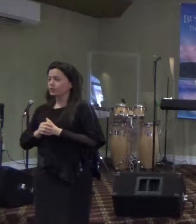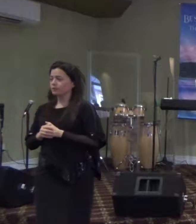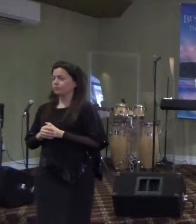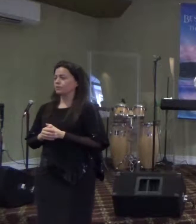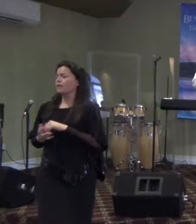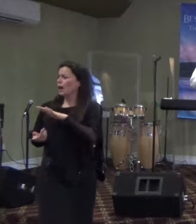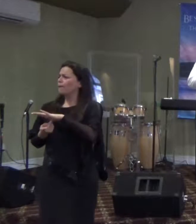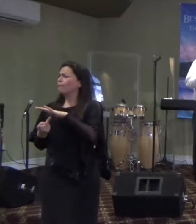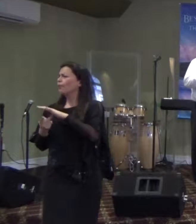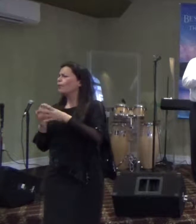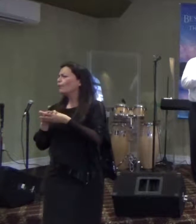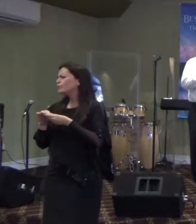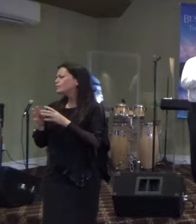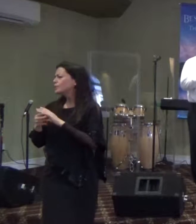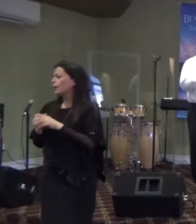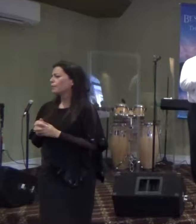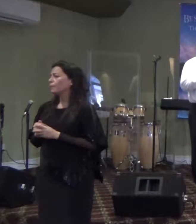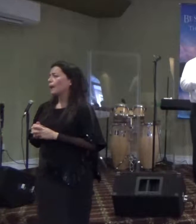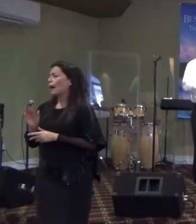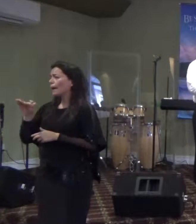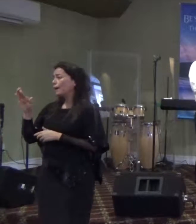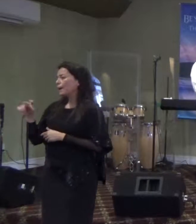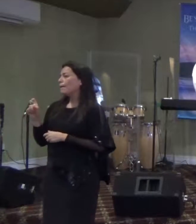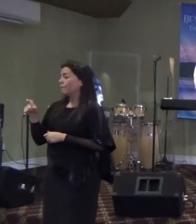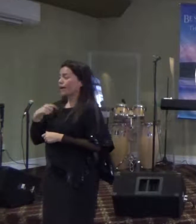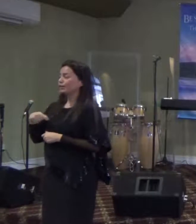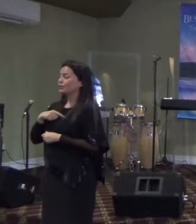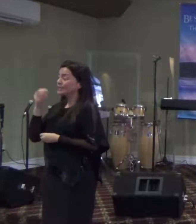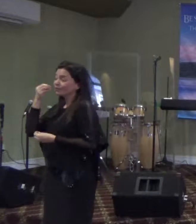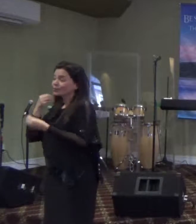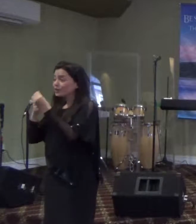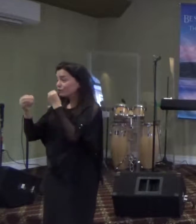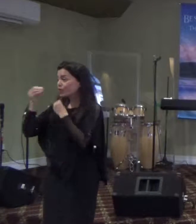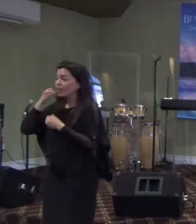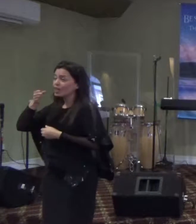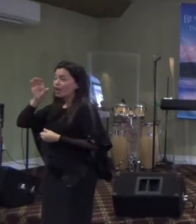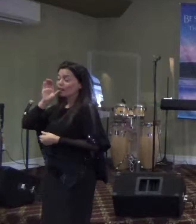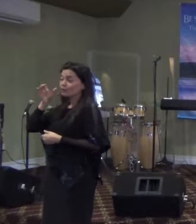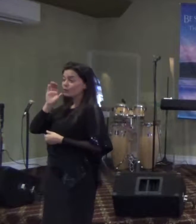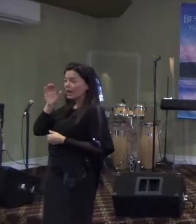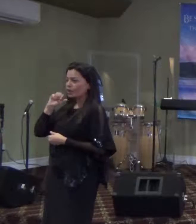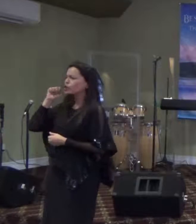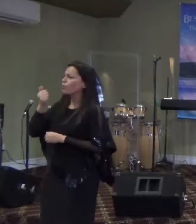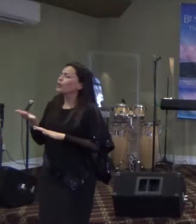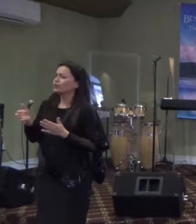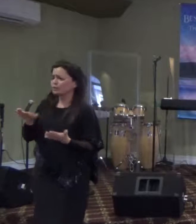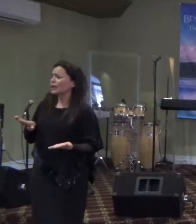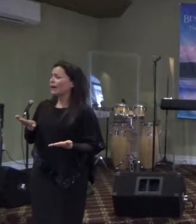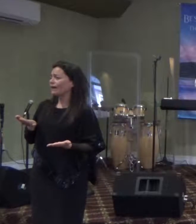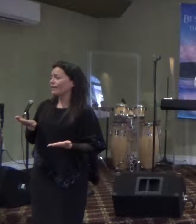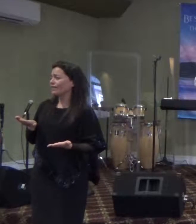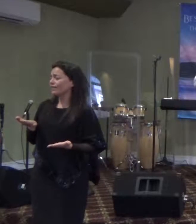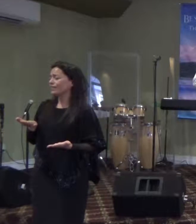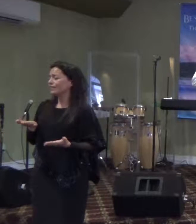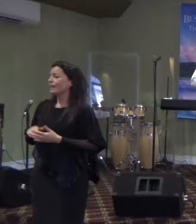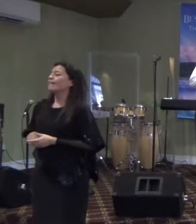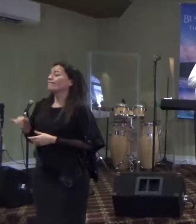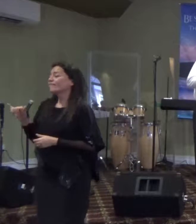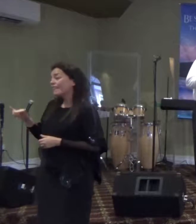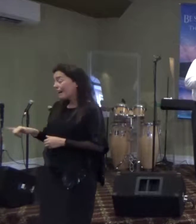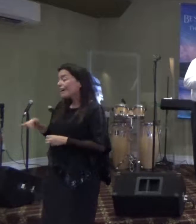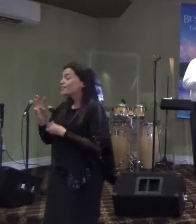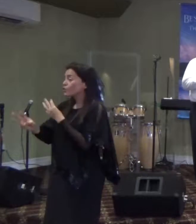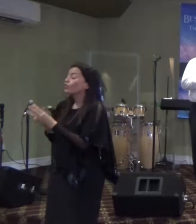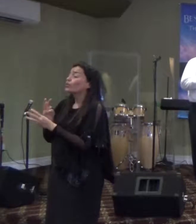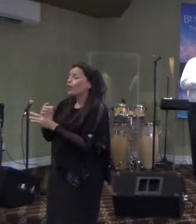comamos y bebamos que mañana moriremos. let's eat and drink that tomorrow we will die. Esa era la filosofía That